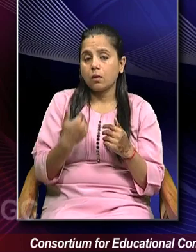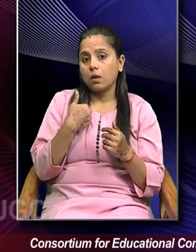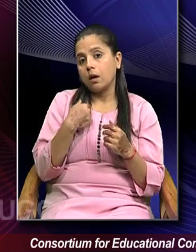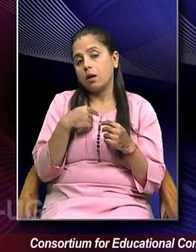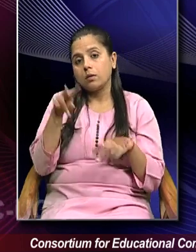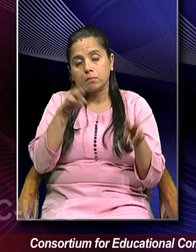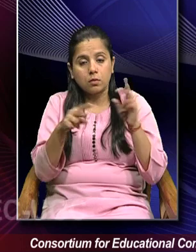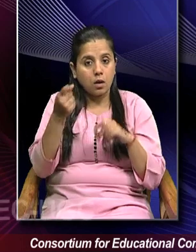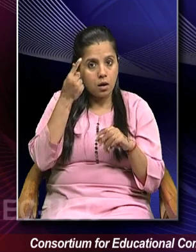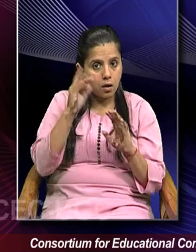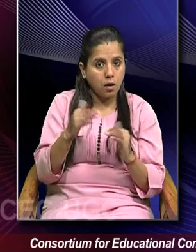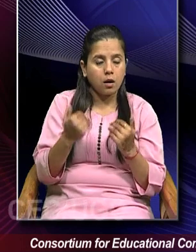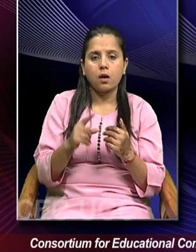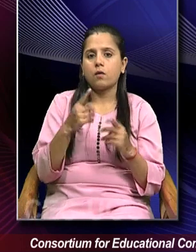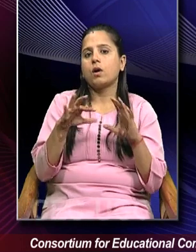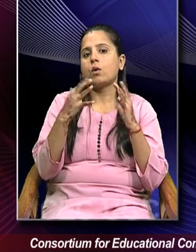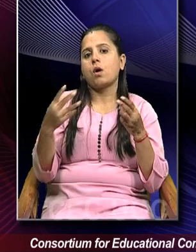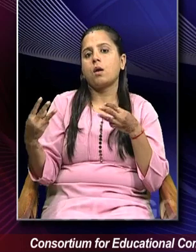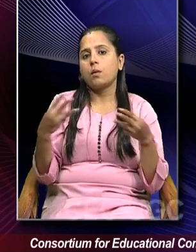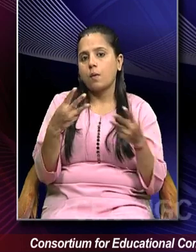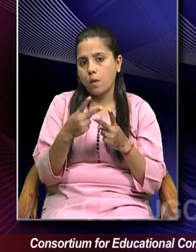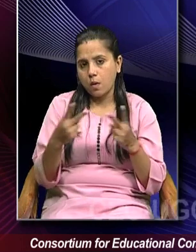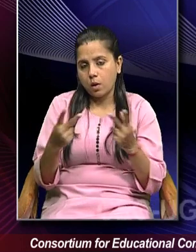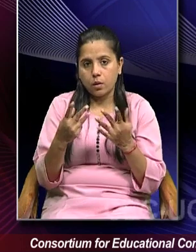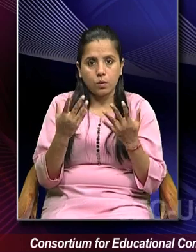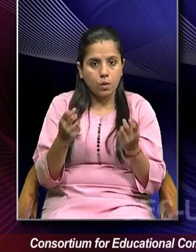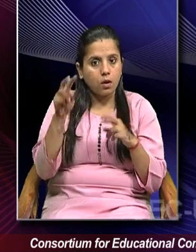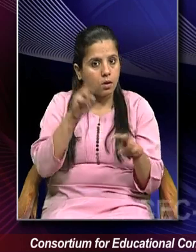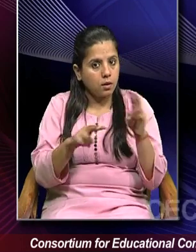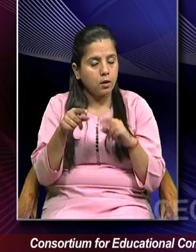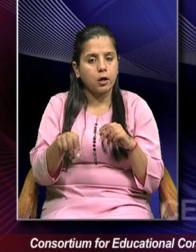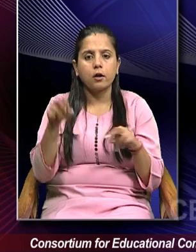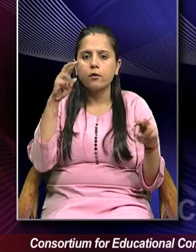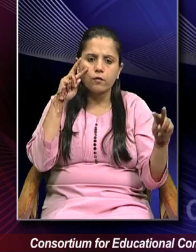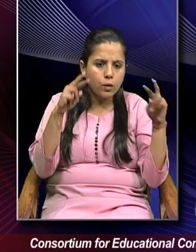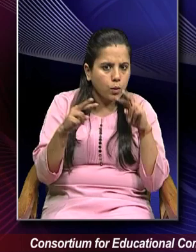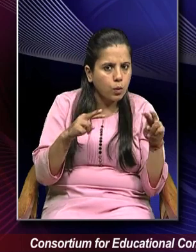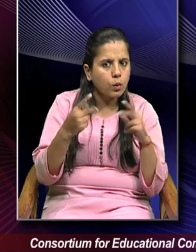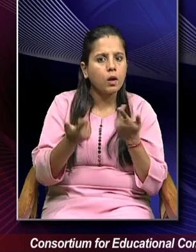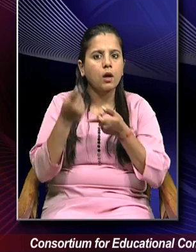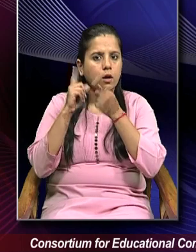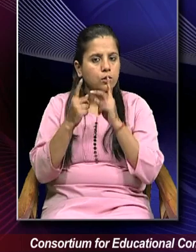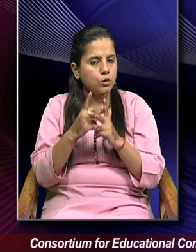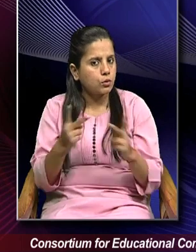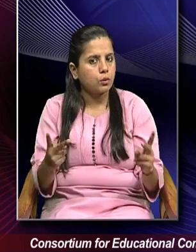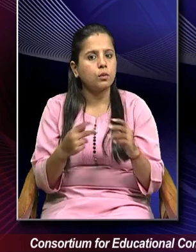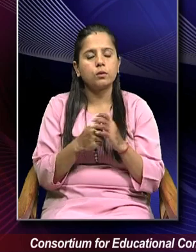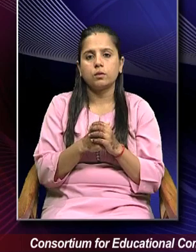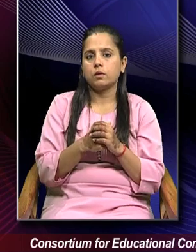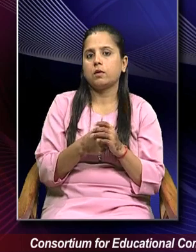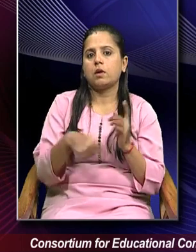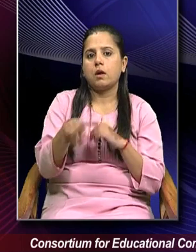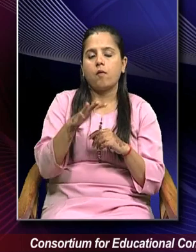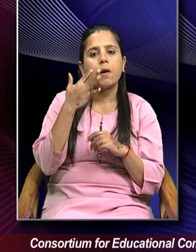understand the First World War, we find that the views of the historians, they have also